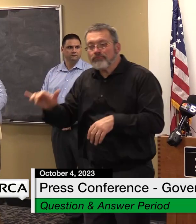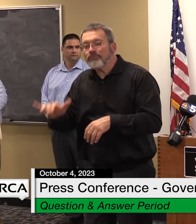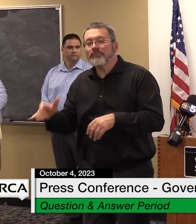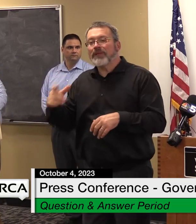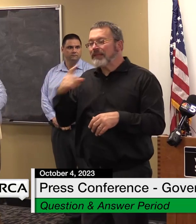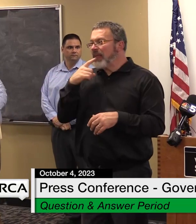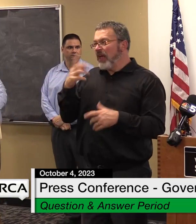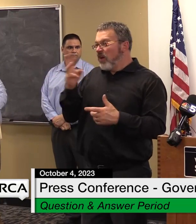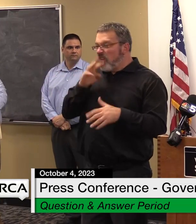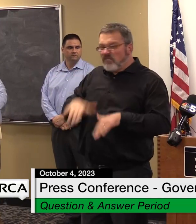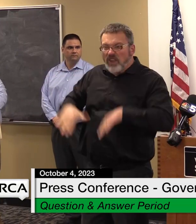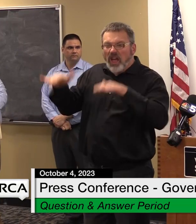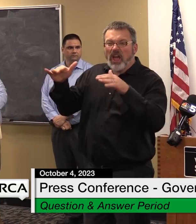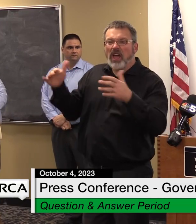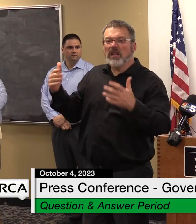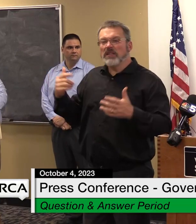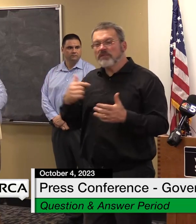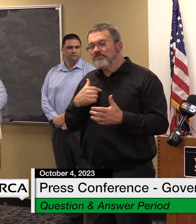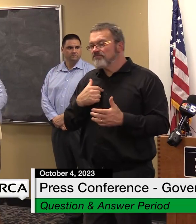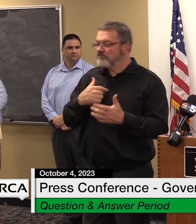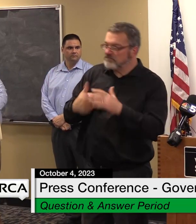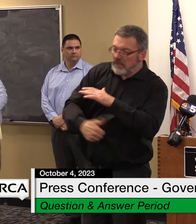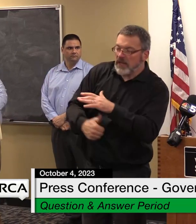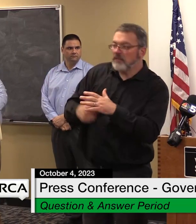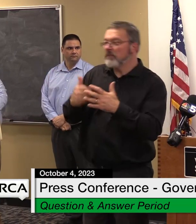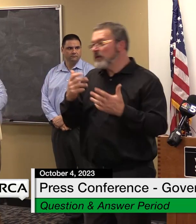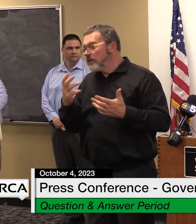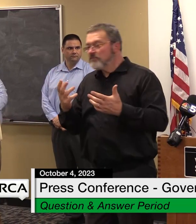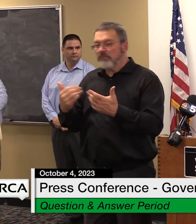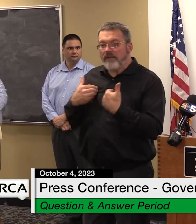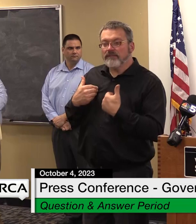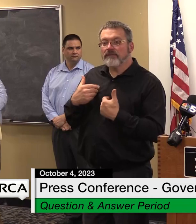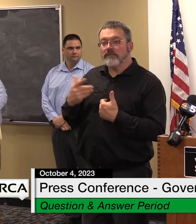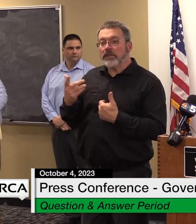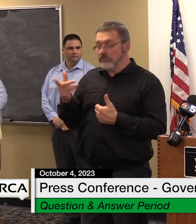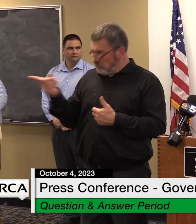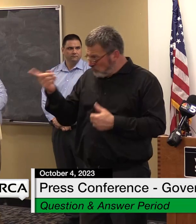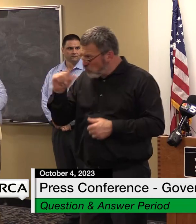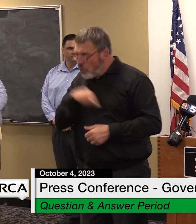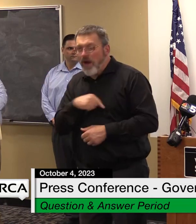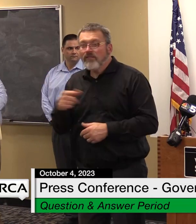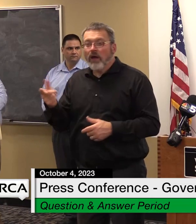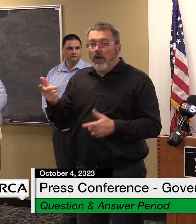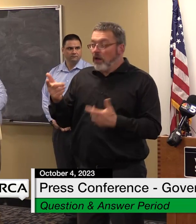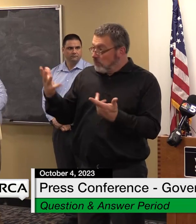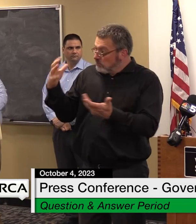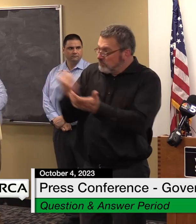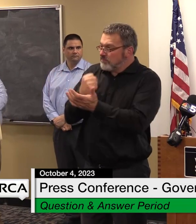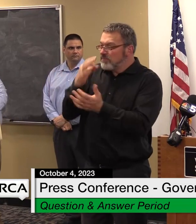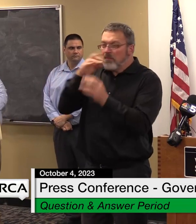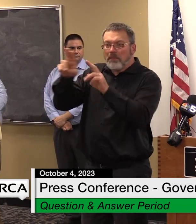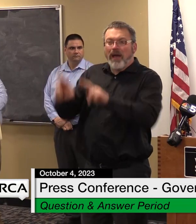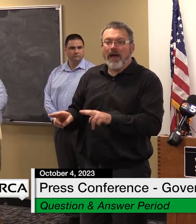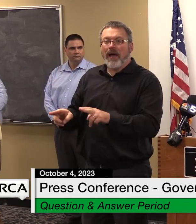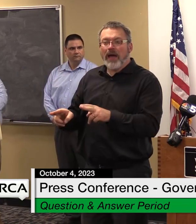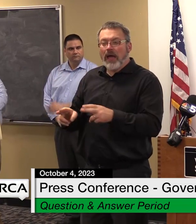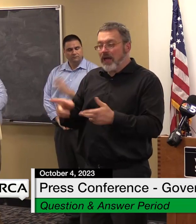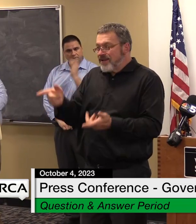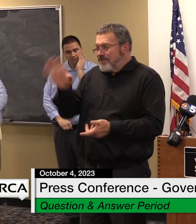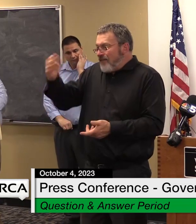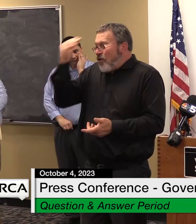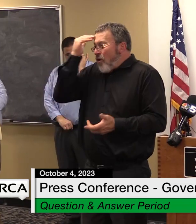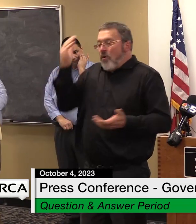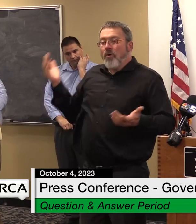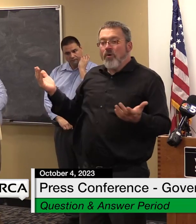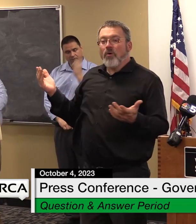we got a little bit of stuff in the basement, but we don't really qualify. I said, well, call us, and you never know. Next time I ran to him, say,